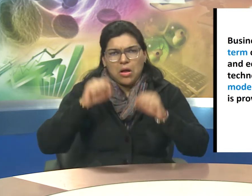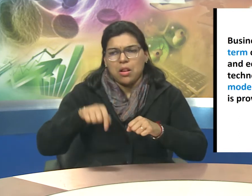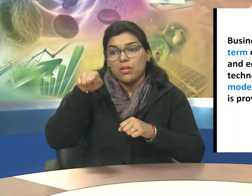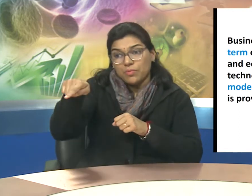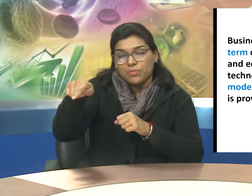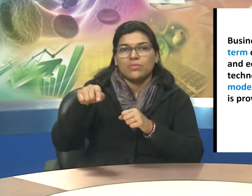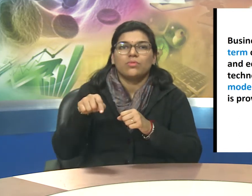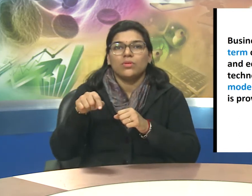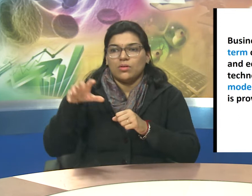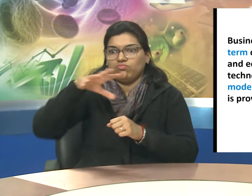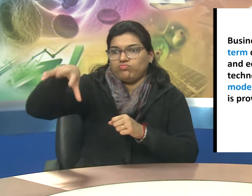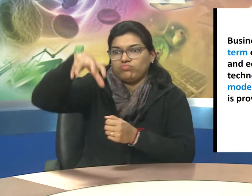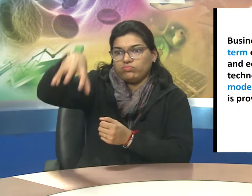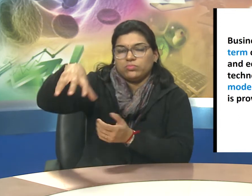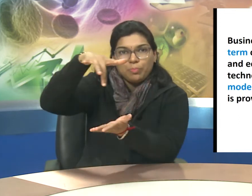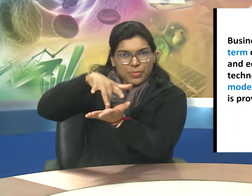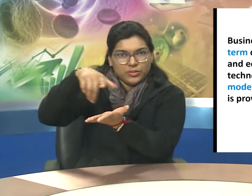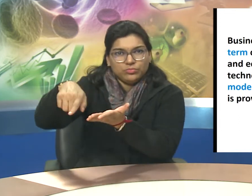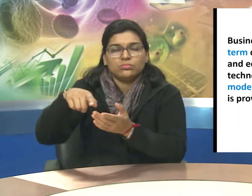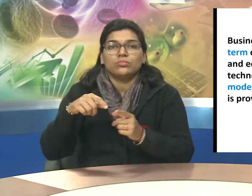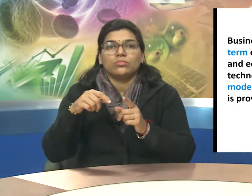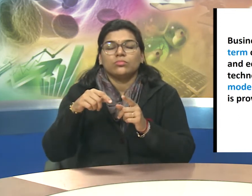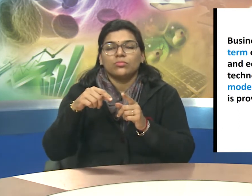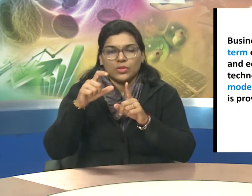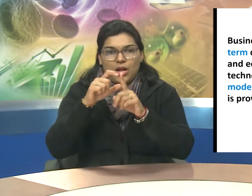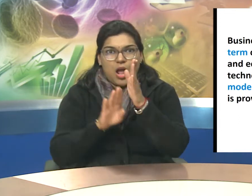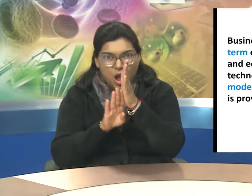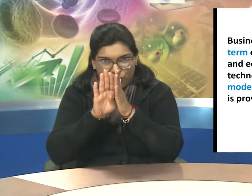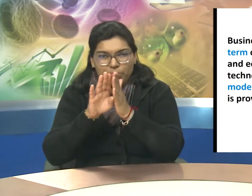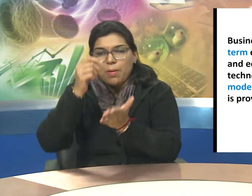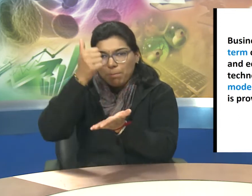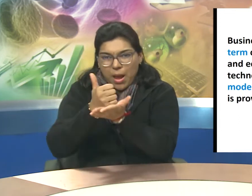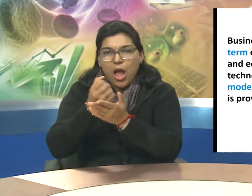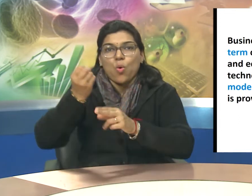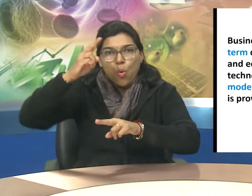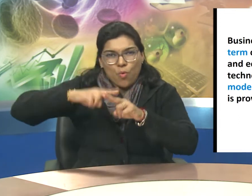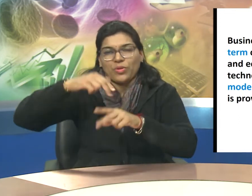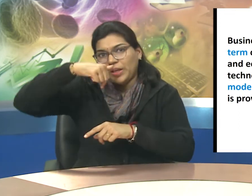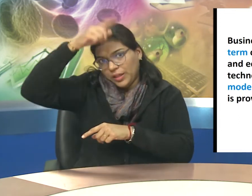and also for using latest technology or